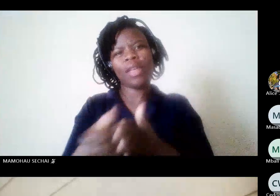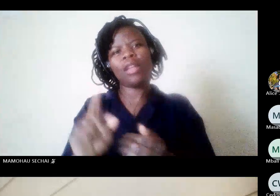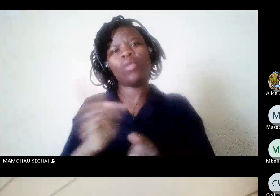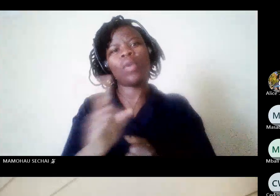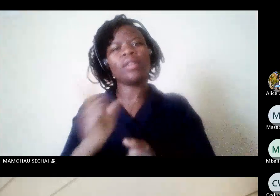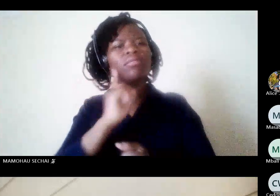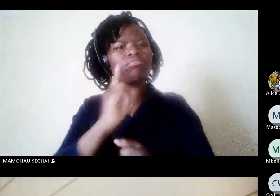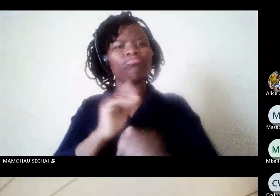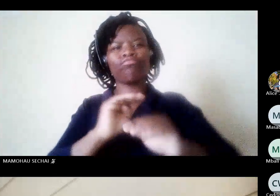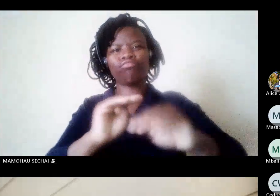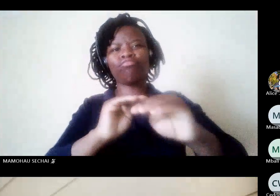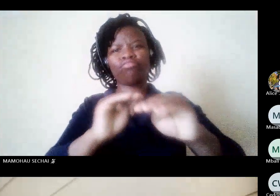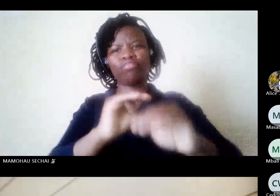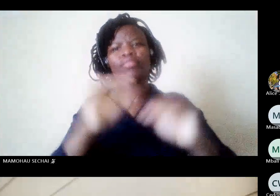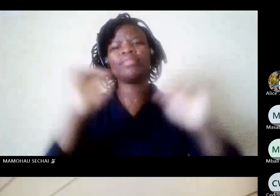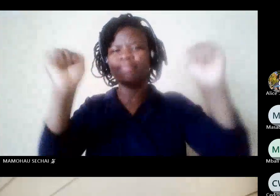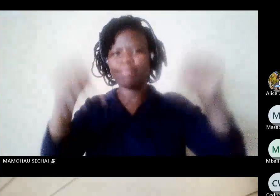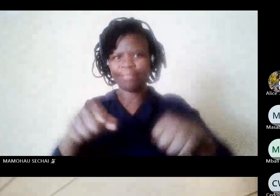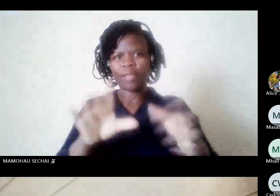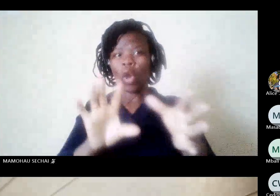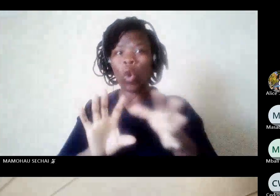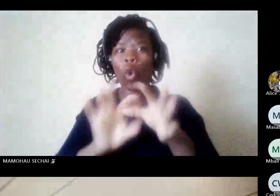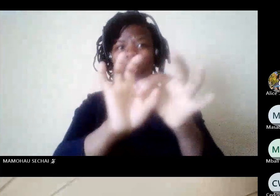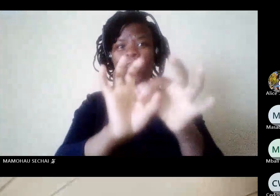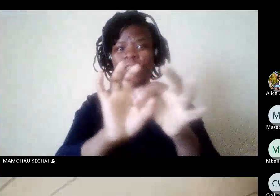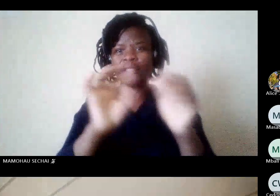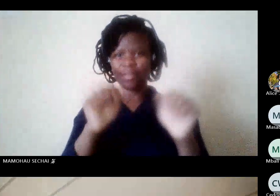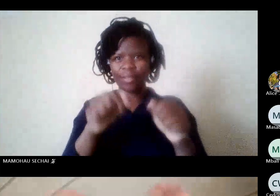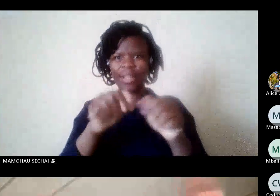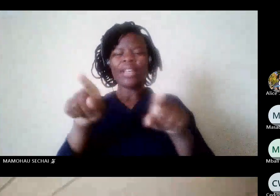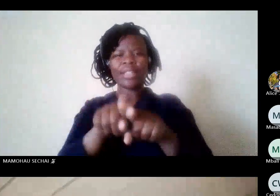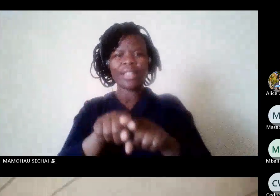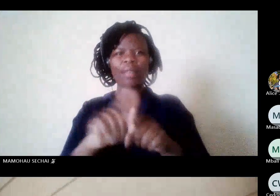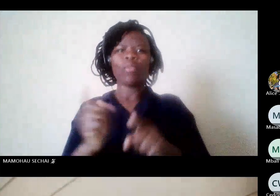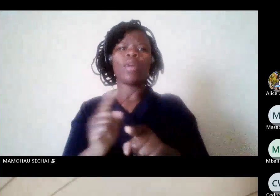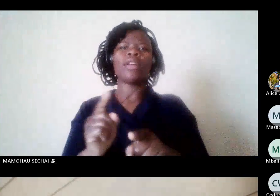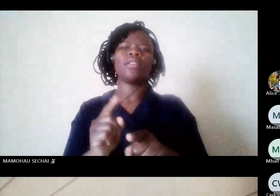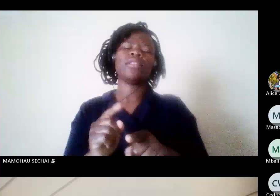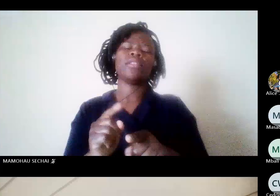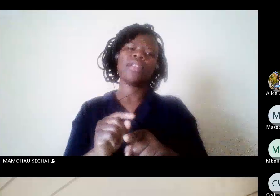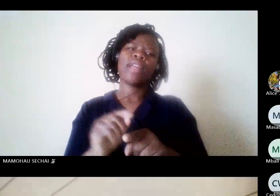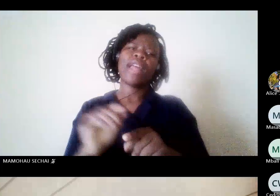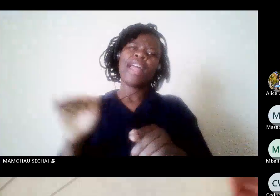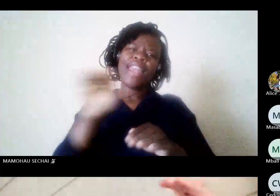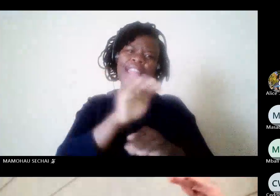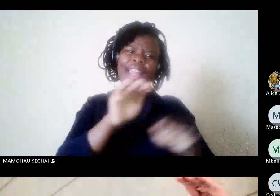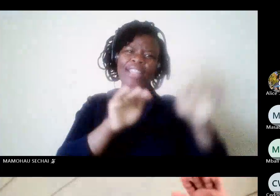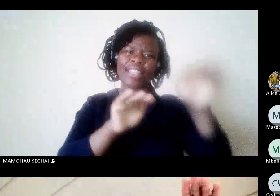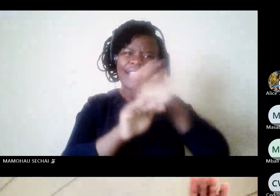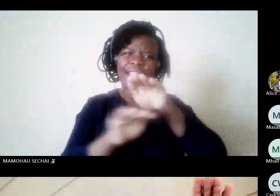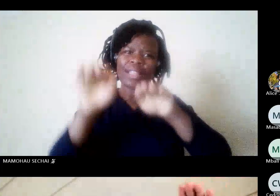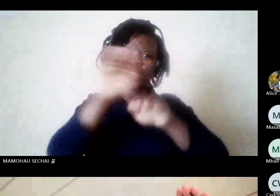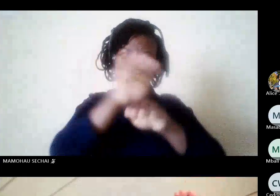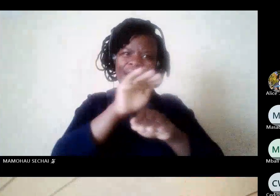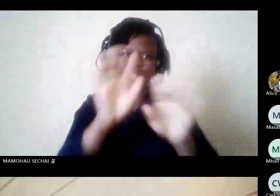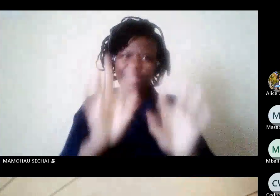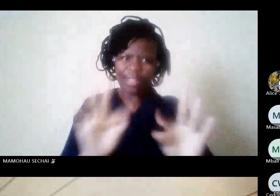That's actually it. That's the connection. And the layers. You see, all those layers are important, but how